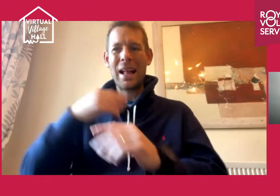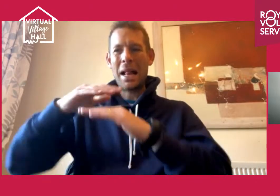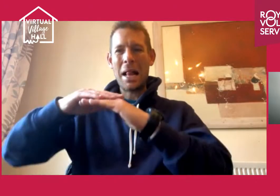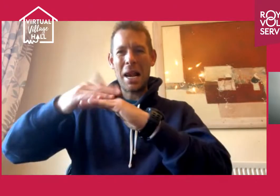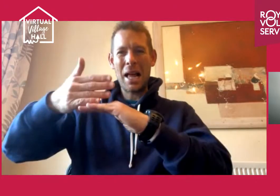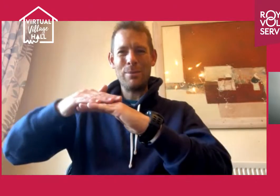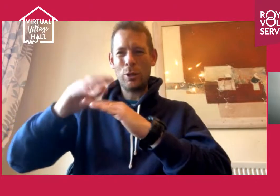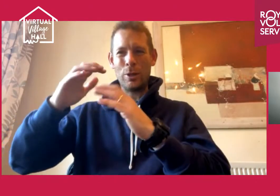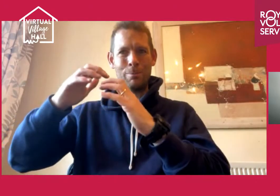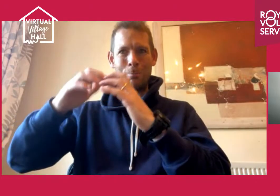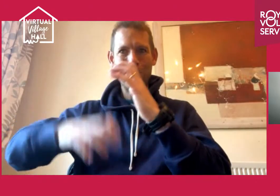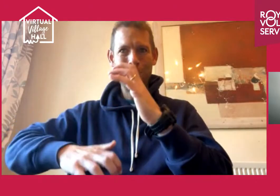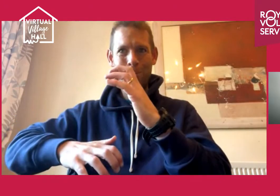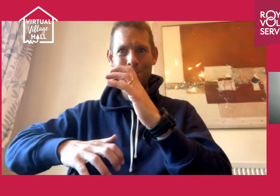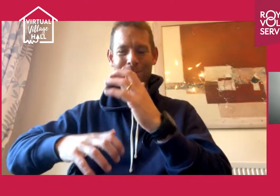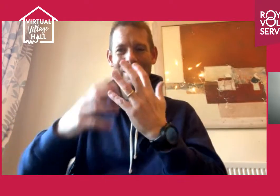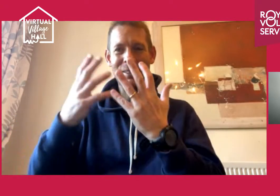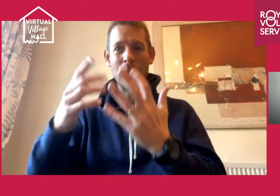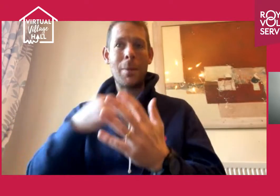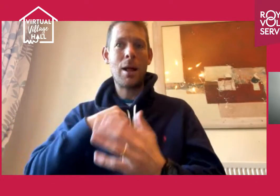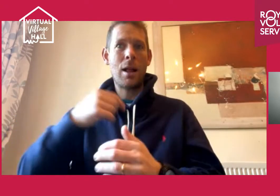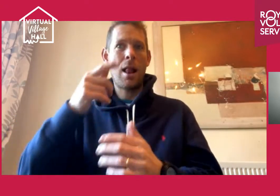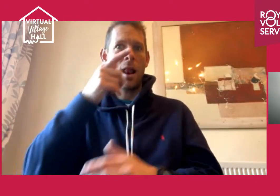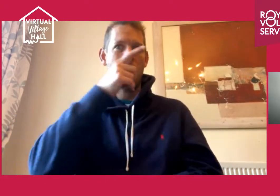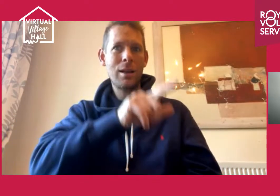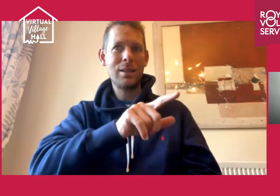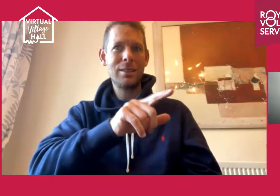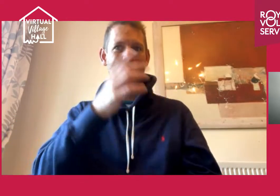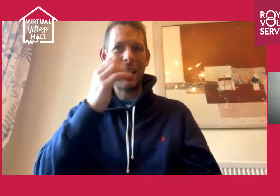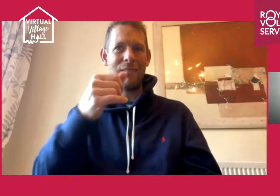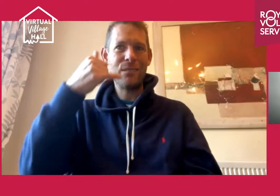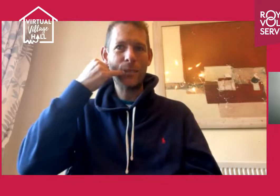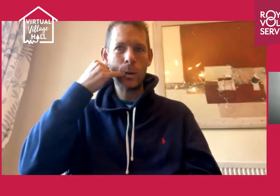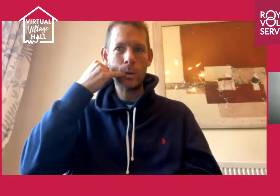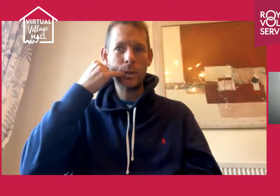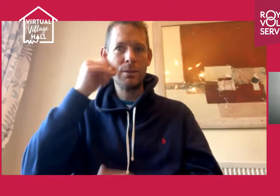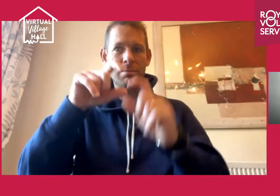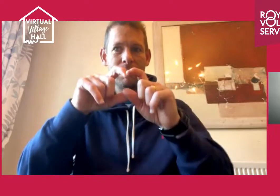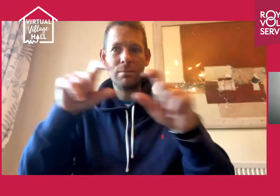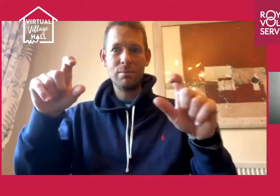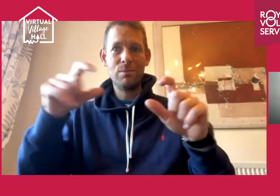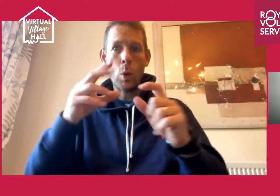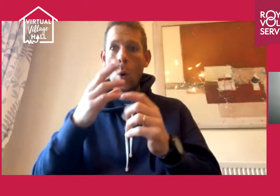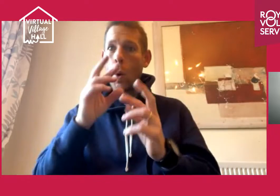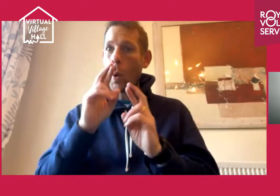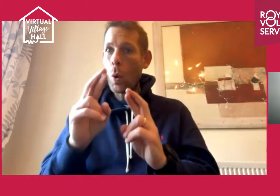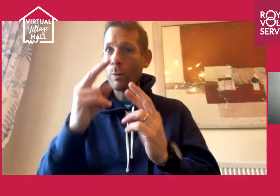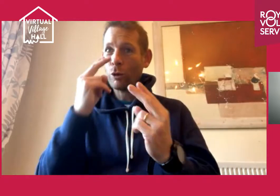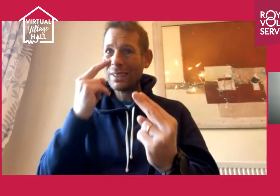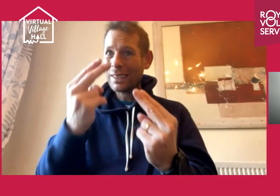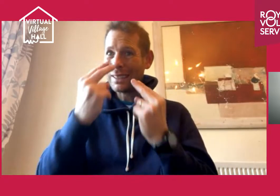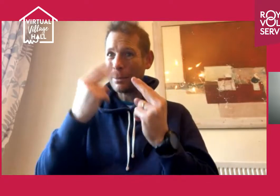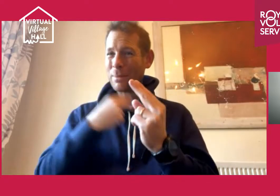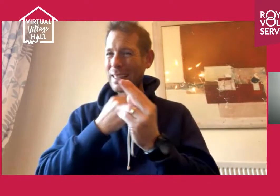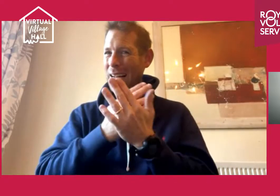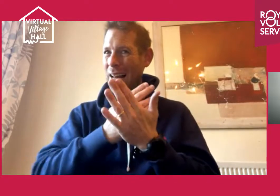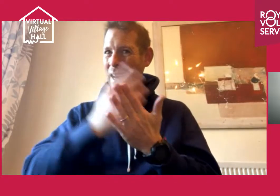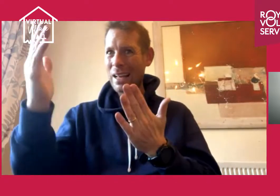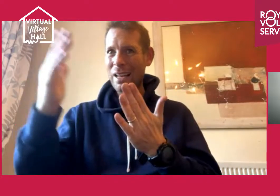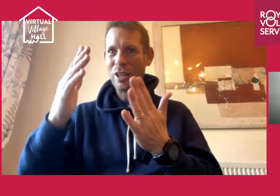Sorry, bear with me if I'm scrolling down. My laptop isn't working, but luckily I'm accessing this on my phone okay. So hopefully you can see